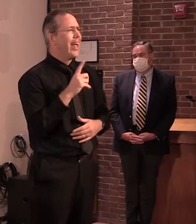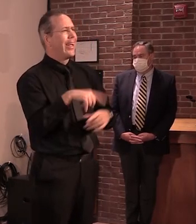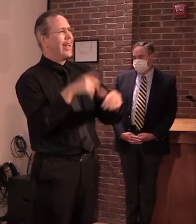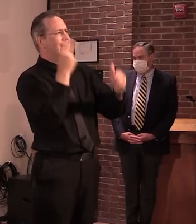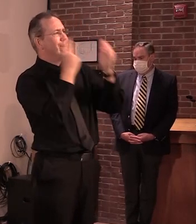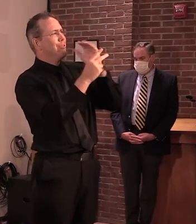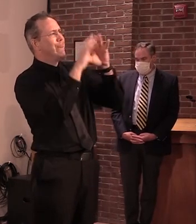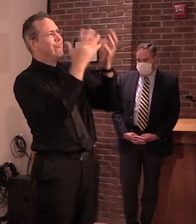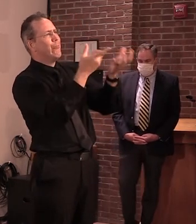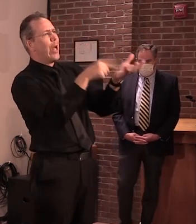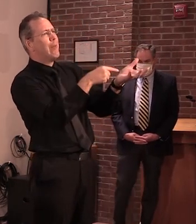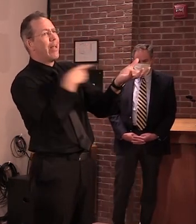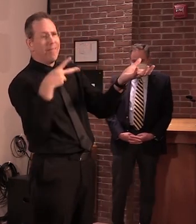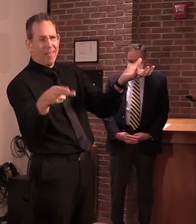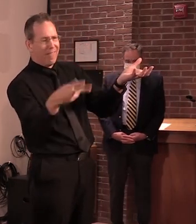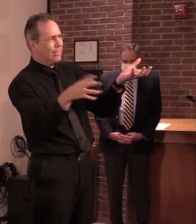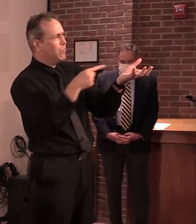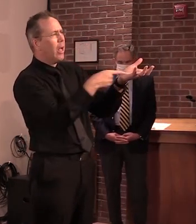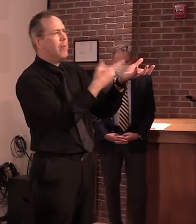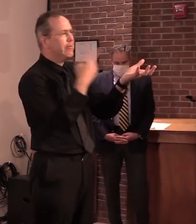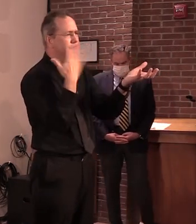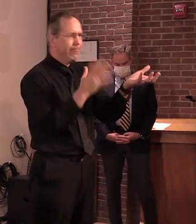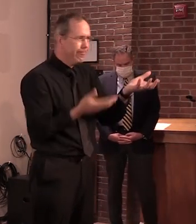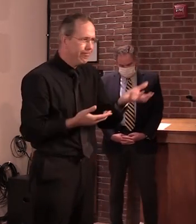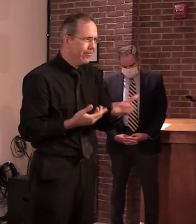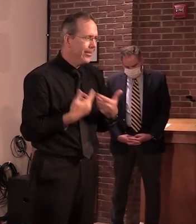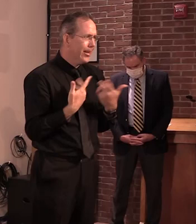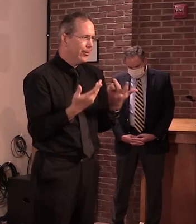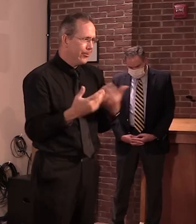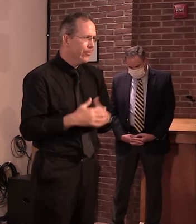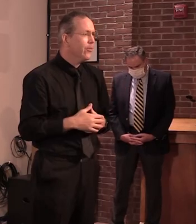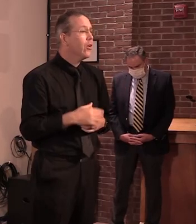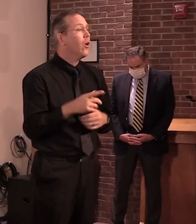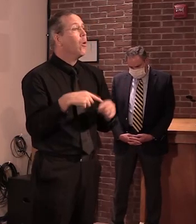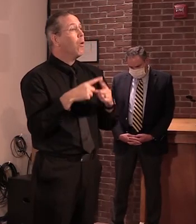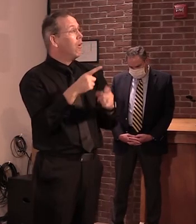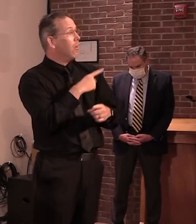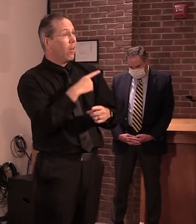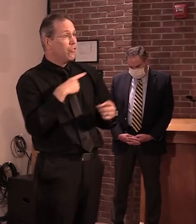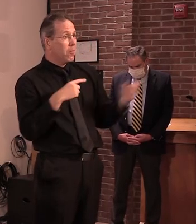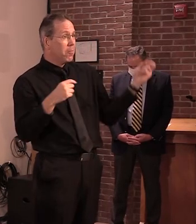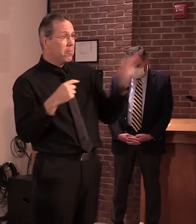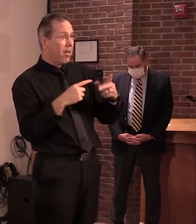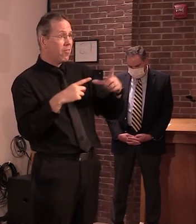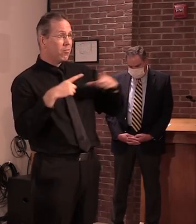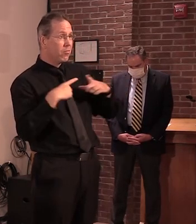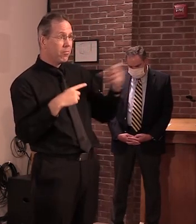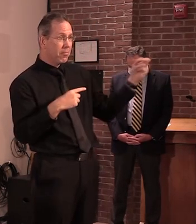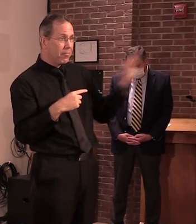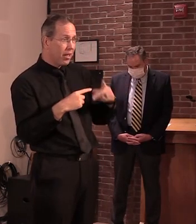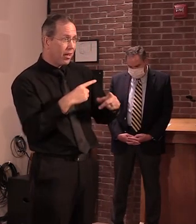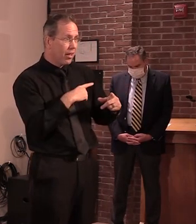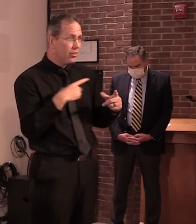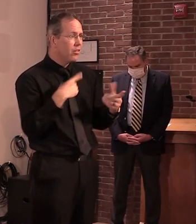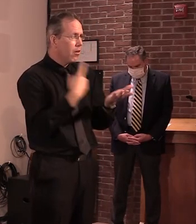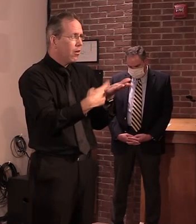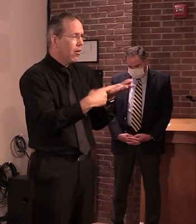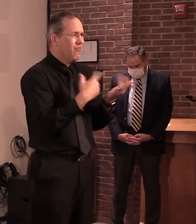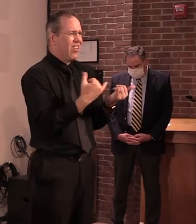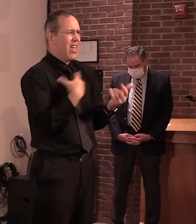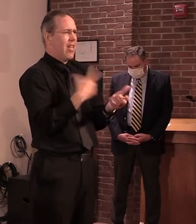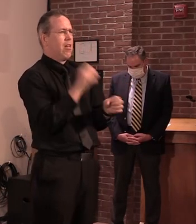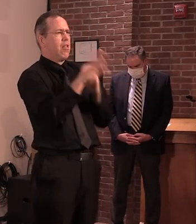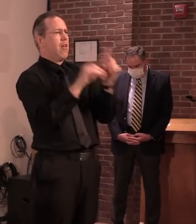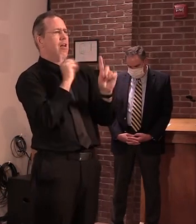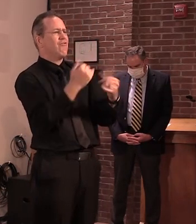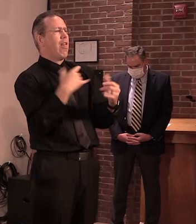the legislature gets back into session, and things should be clearer by then. But for me to speculate at this point wouldn't